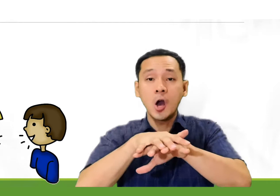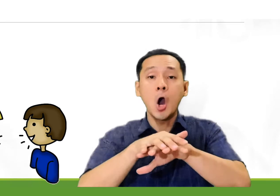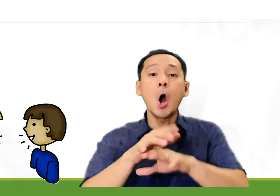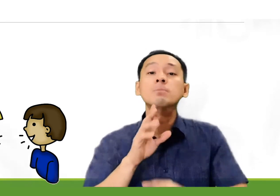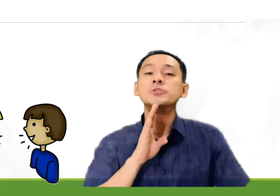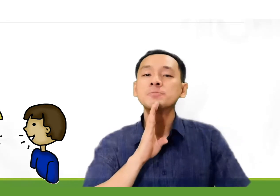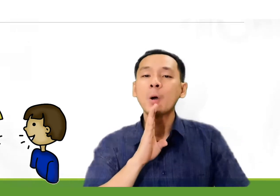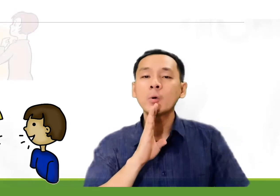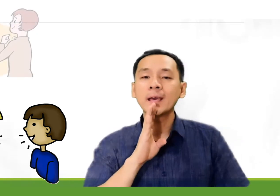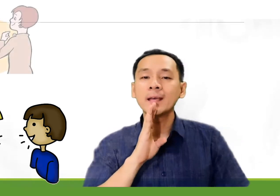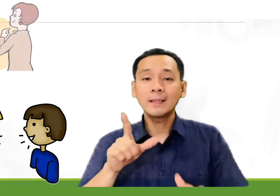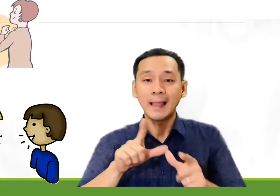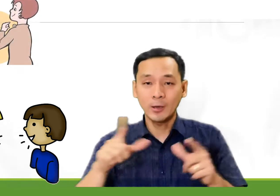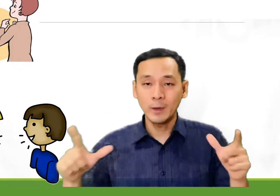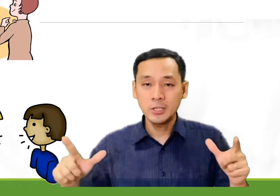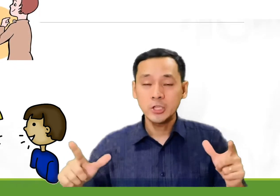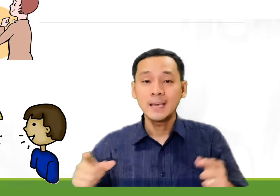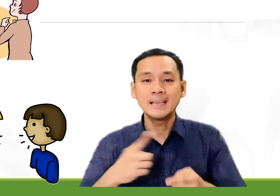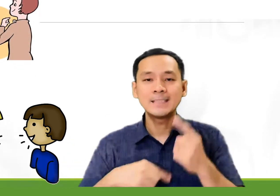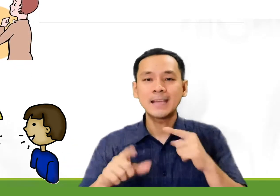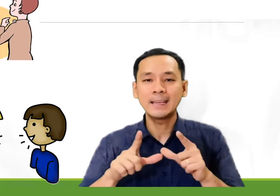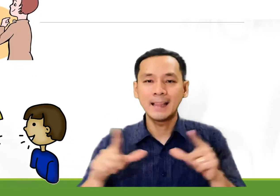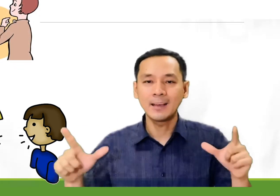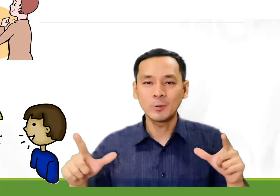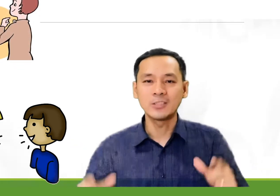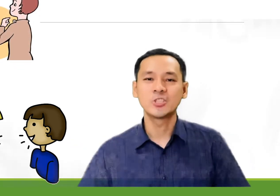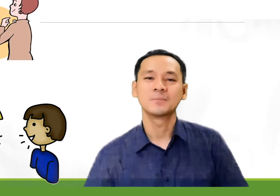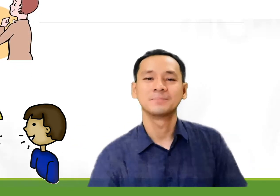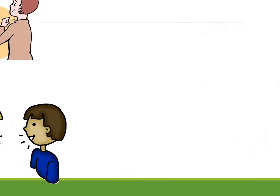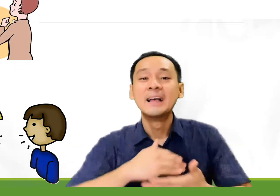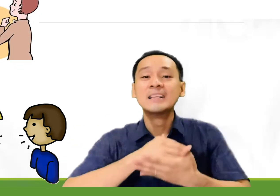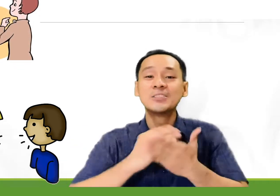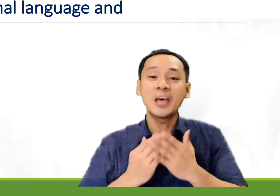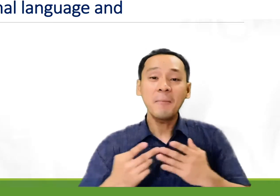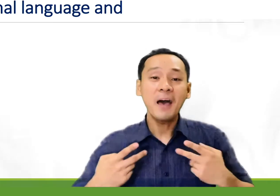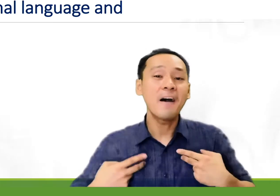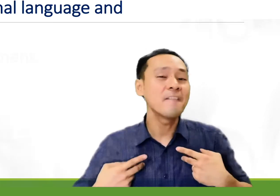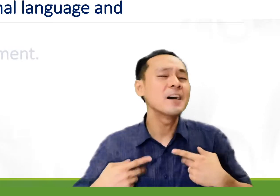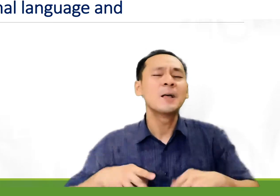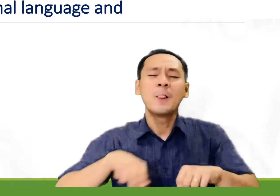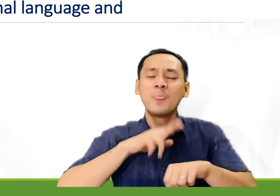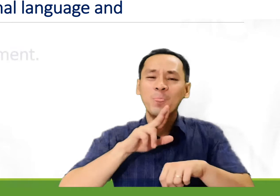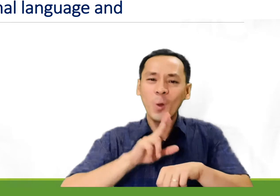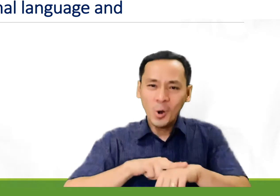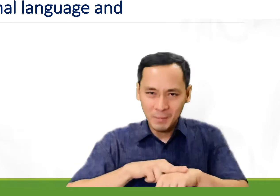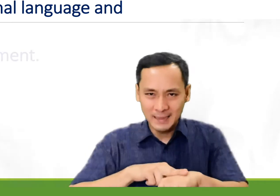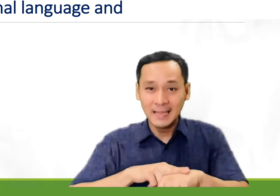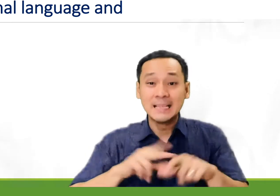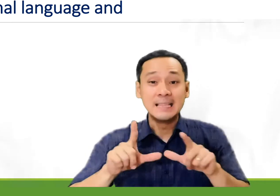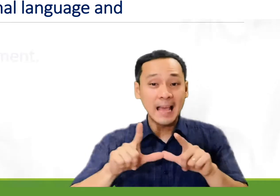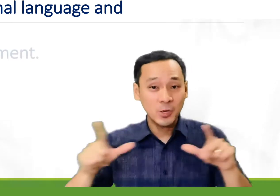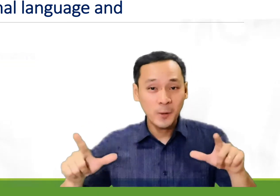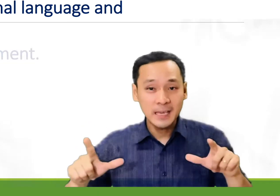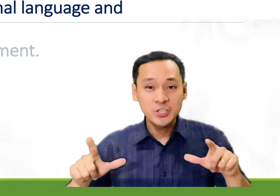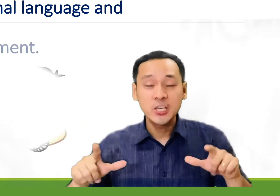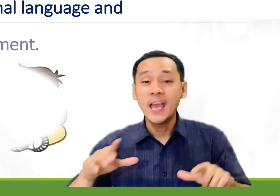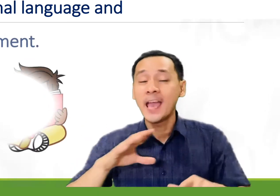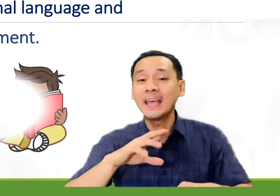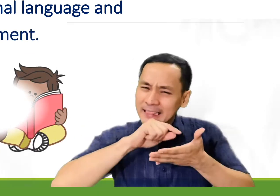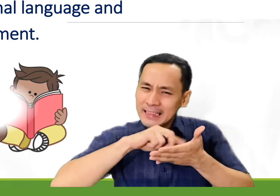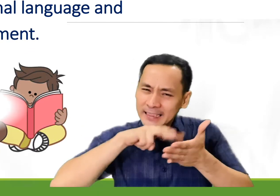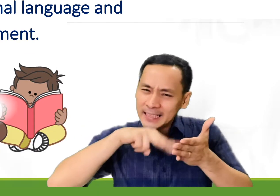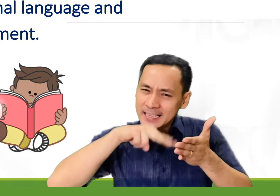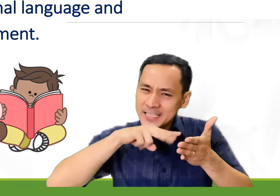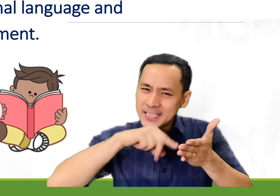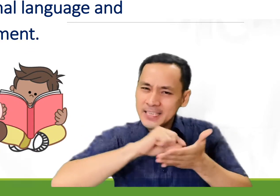combination of spoken language and sign language. Some have normal language